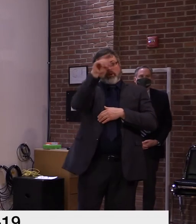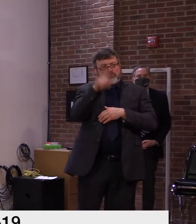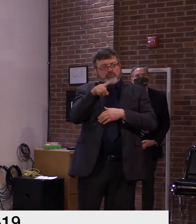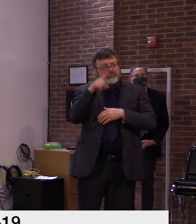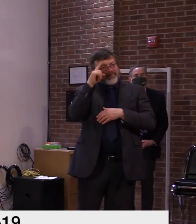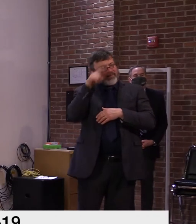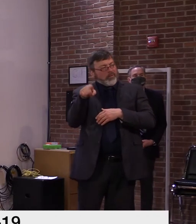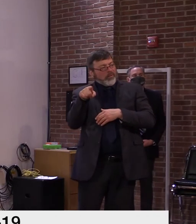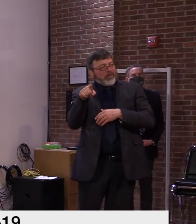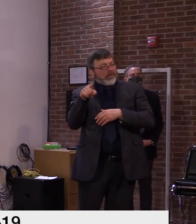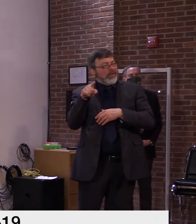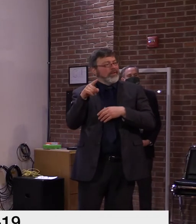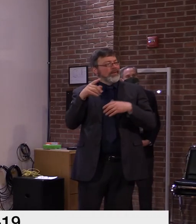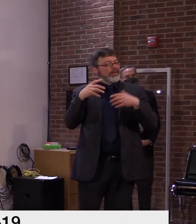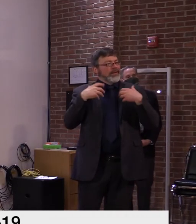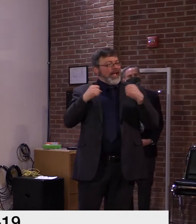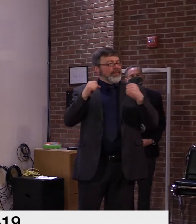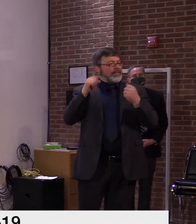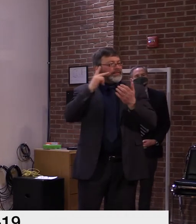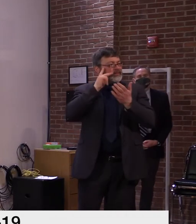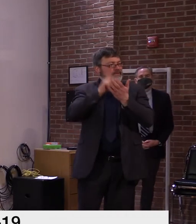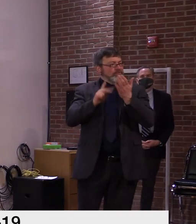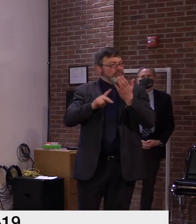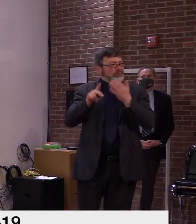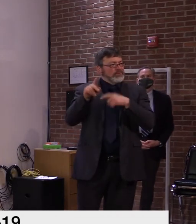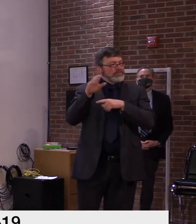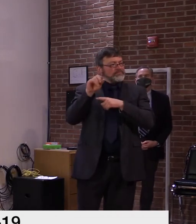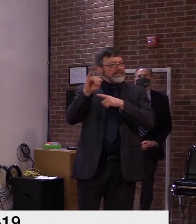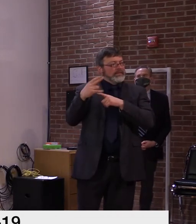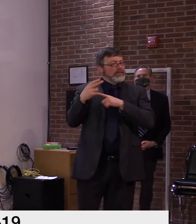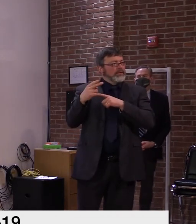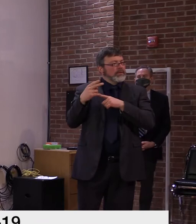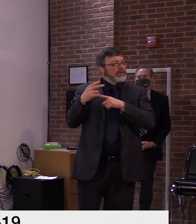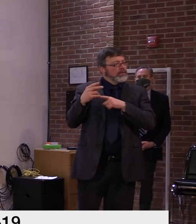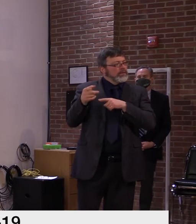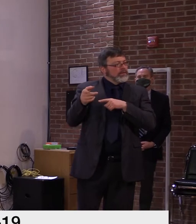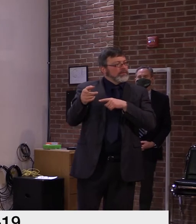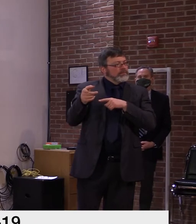health conditions will be able to make appointments to get vaccinated?